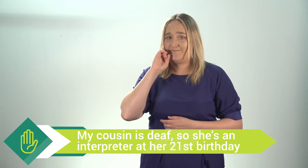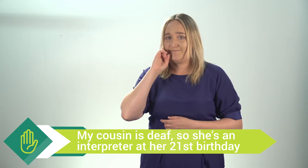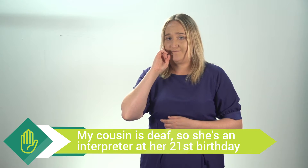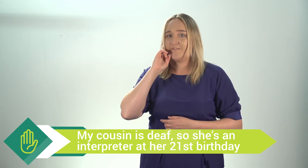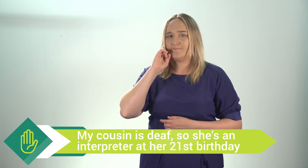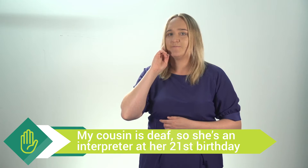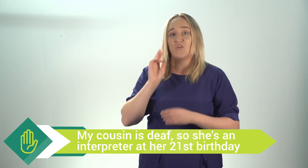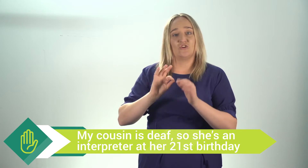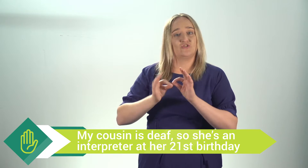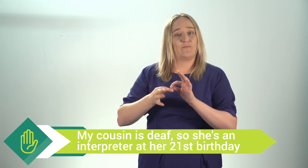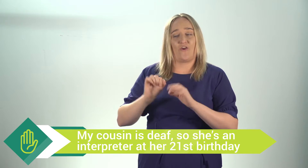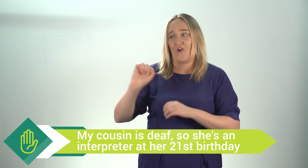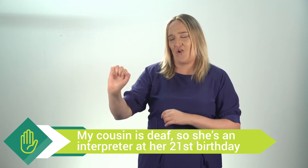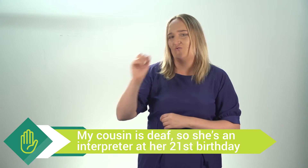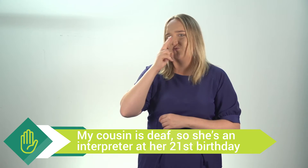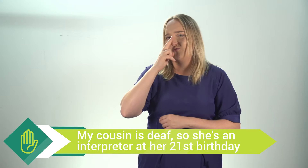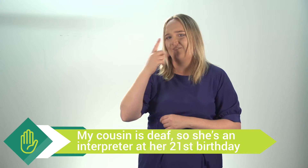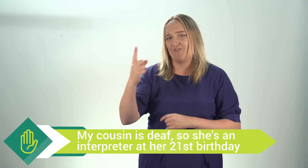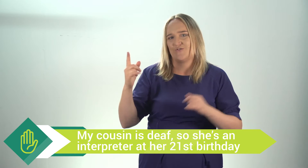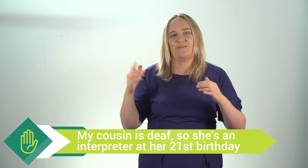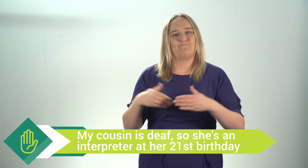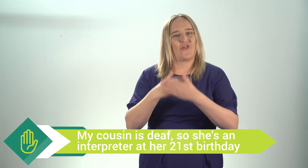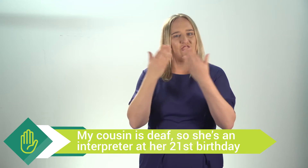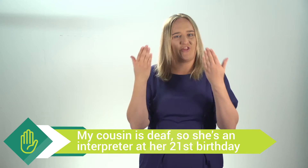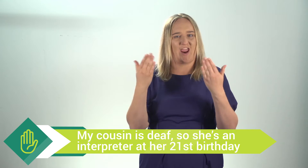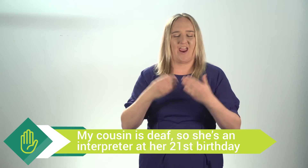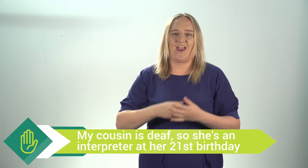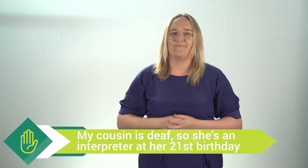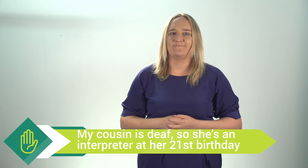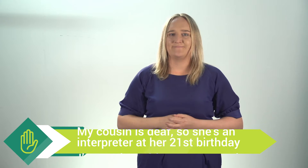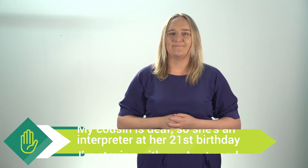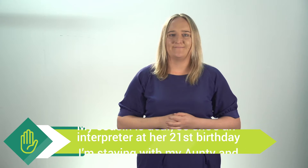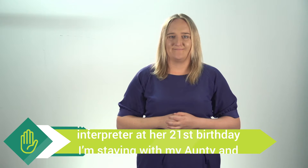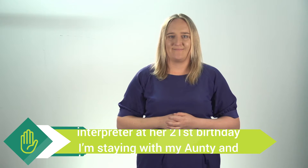My cousin is deaf, so she had an interpreter at her 21st birthday.